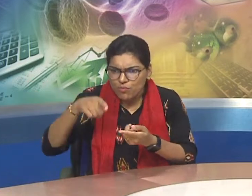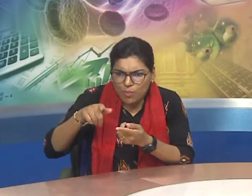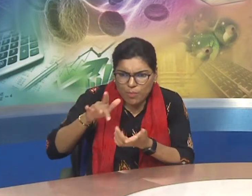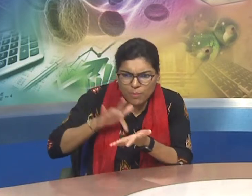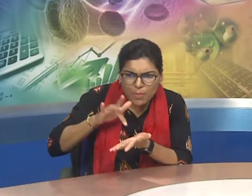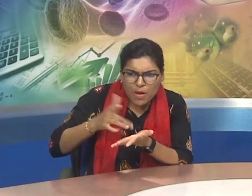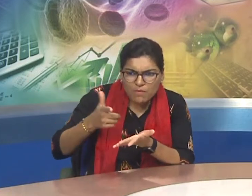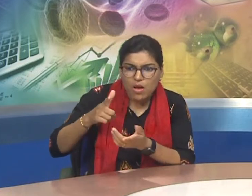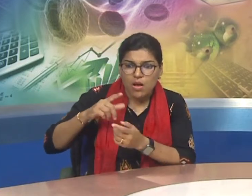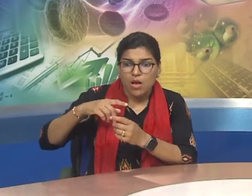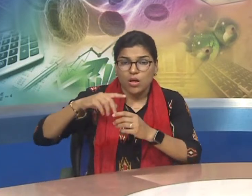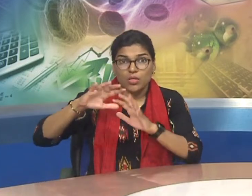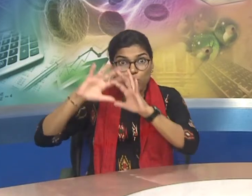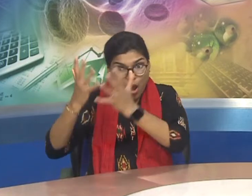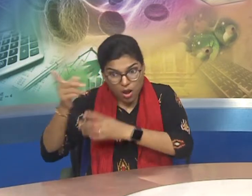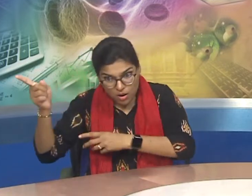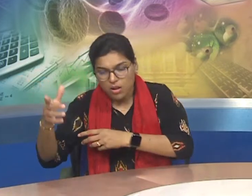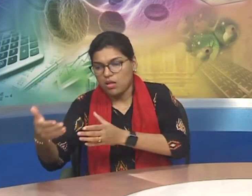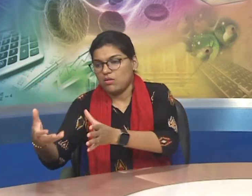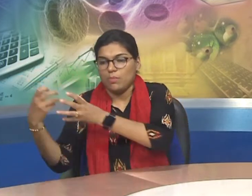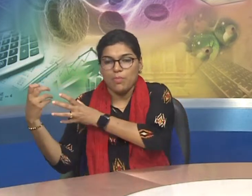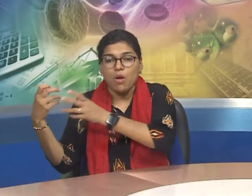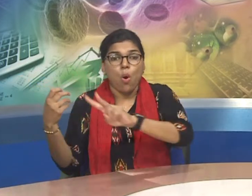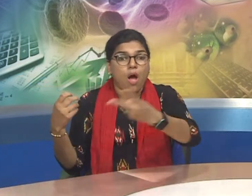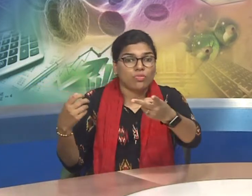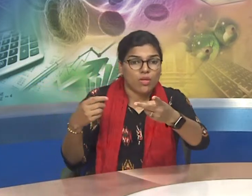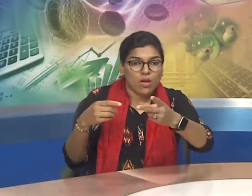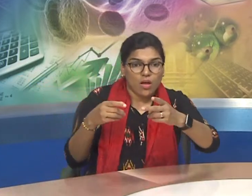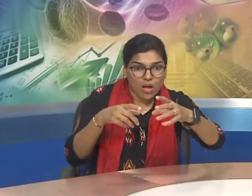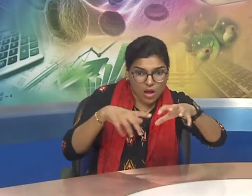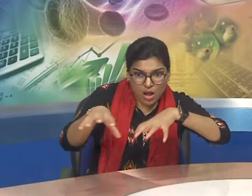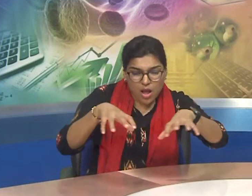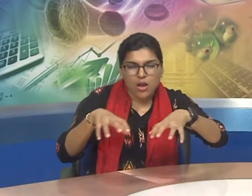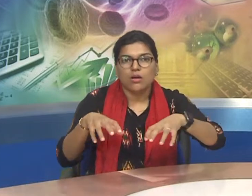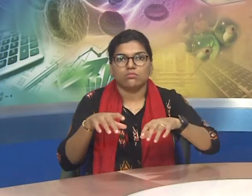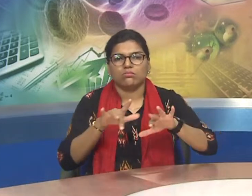So all these points made us understand that